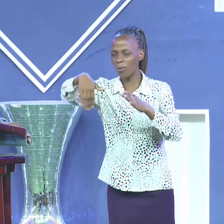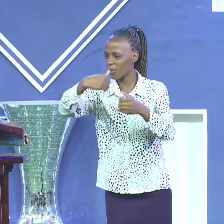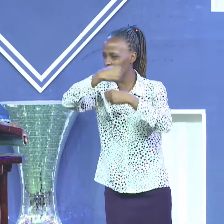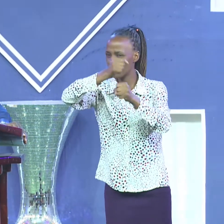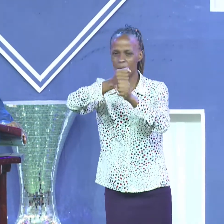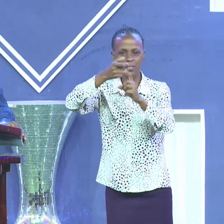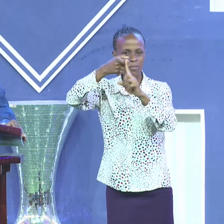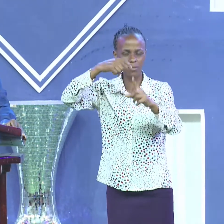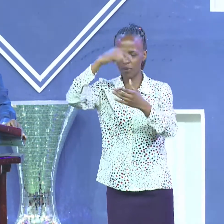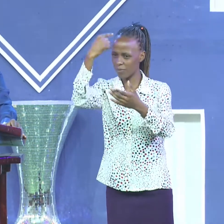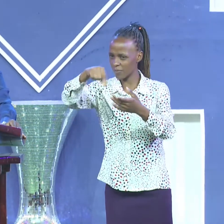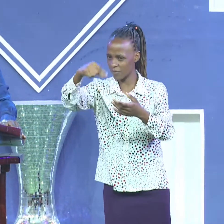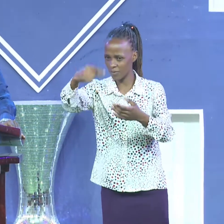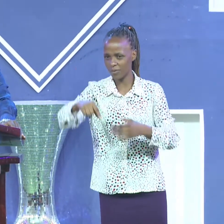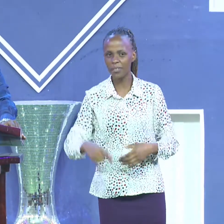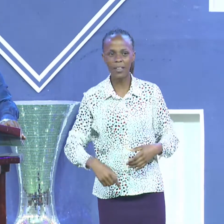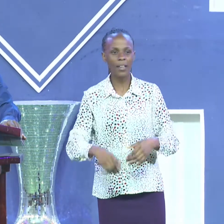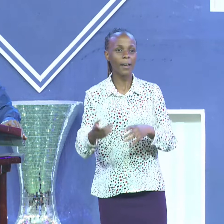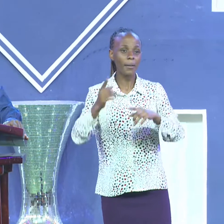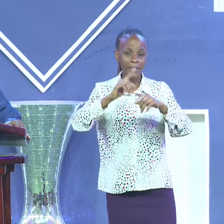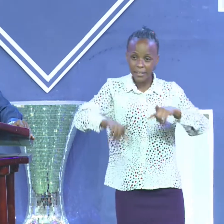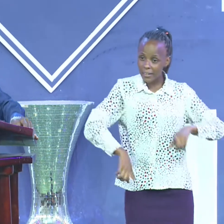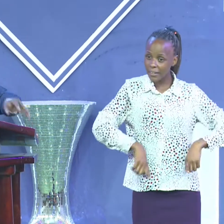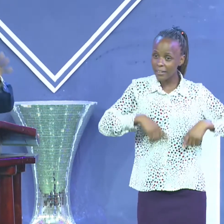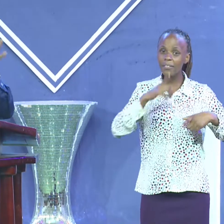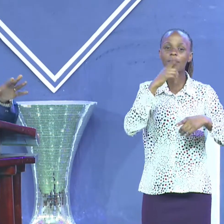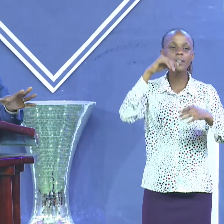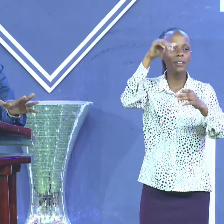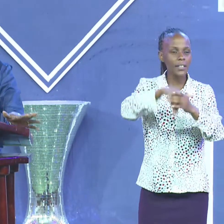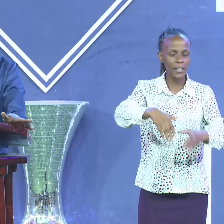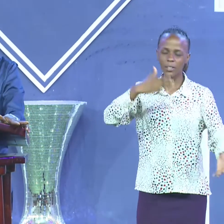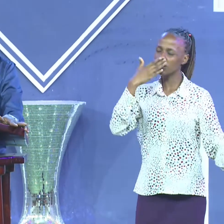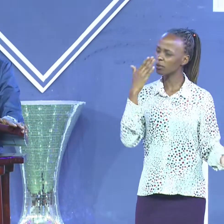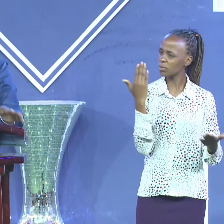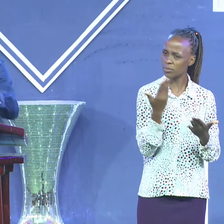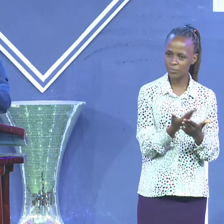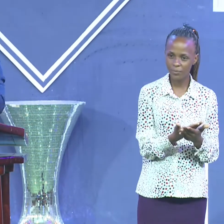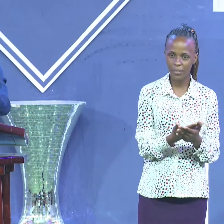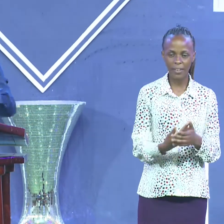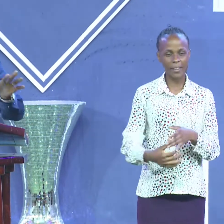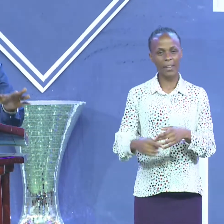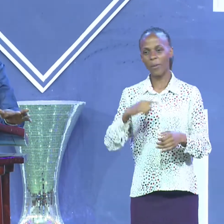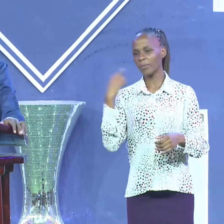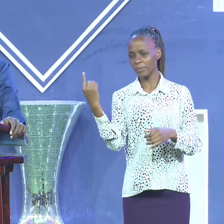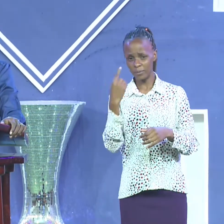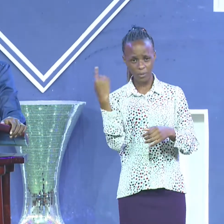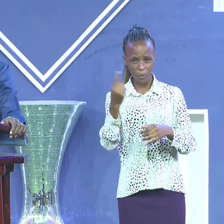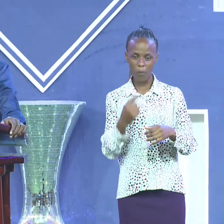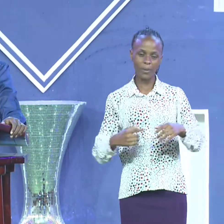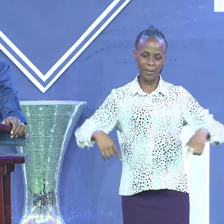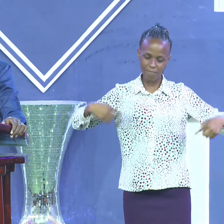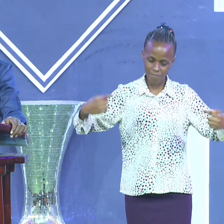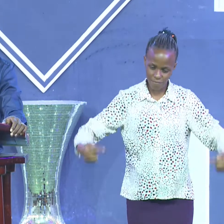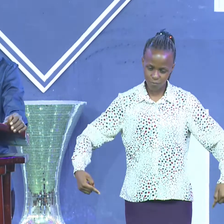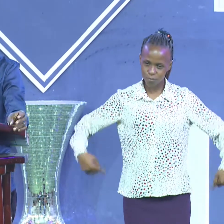most of the things to use were golden. The life that he lived was a good life. They would